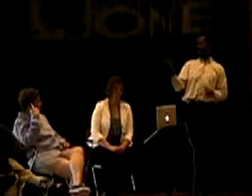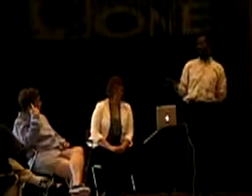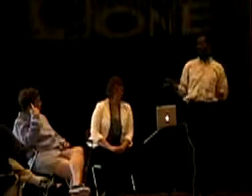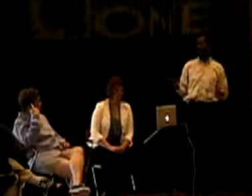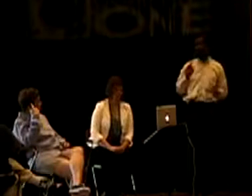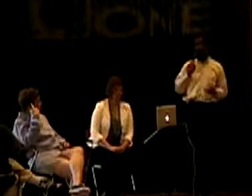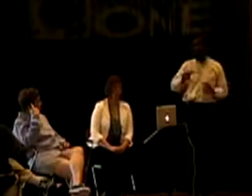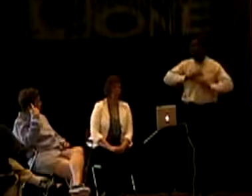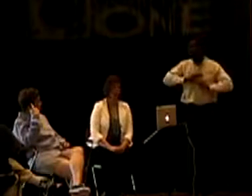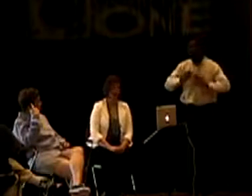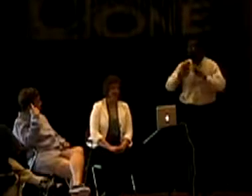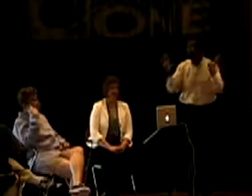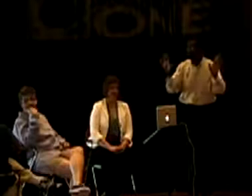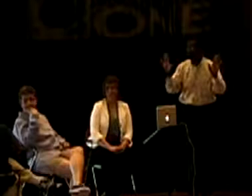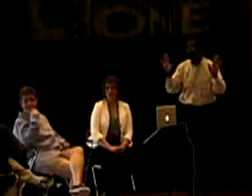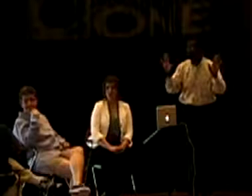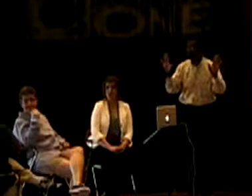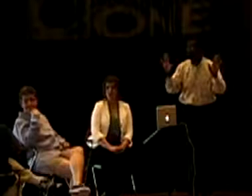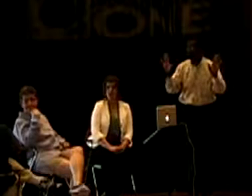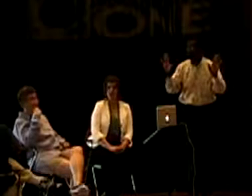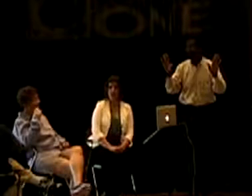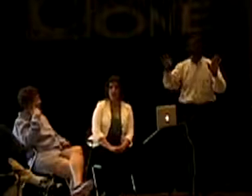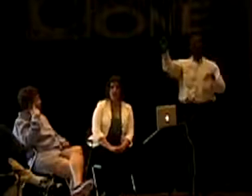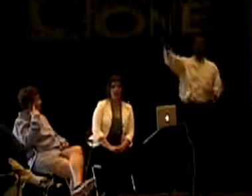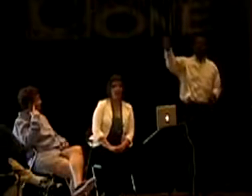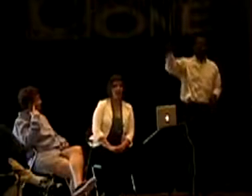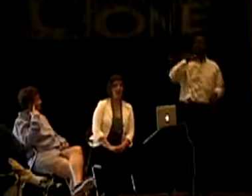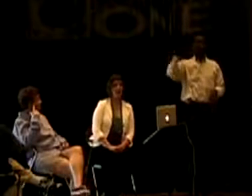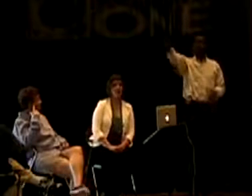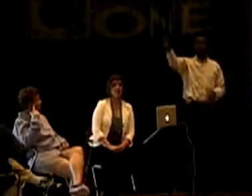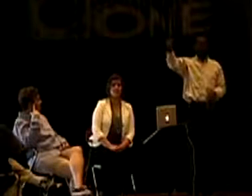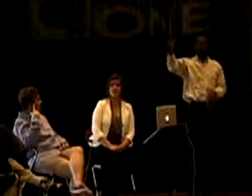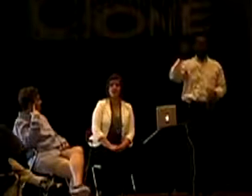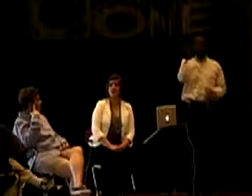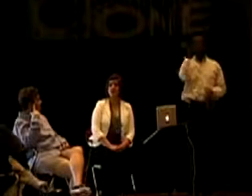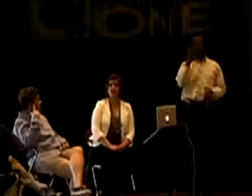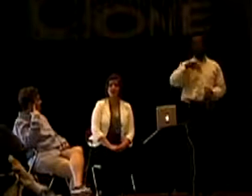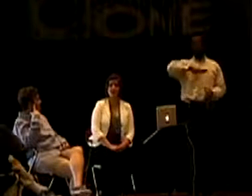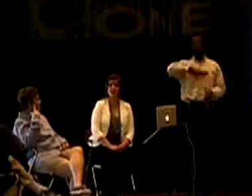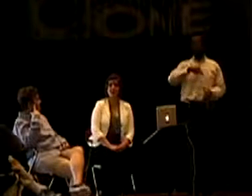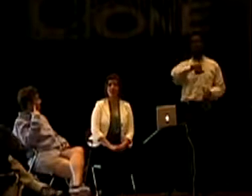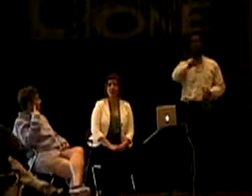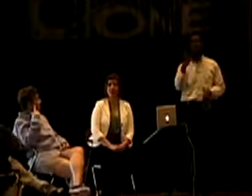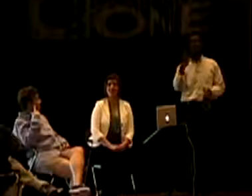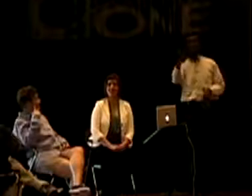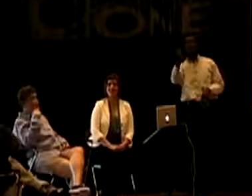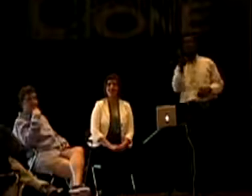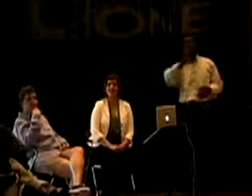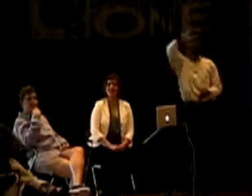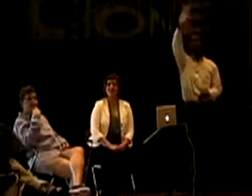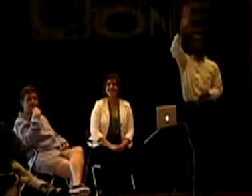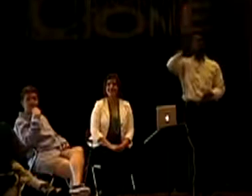question? Yes, that's great. Thank you. Yeah. Do we have other questions from the audience?